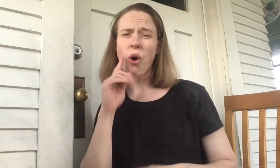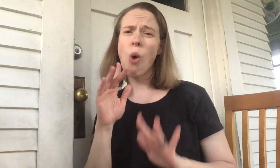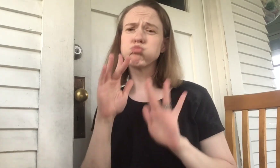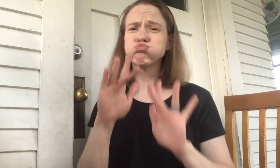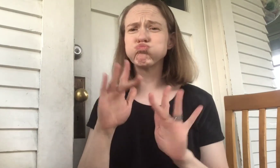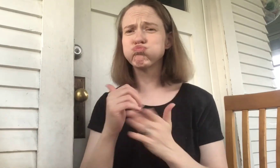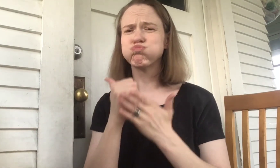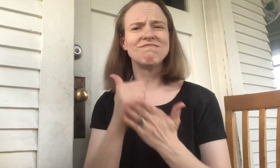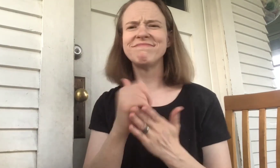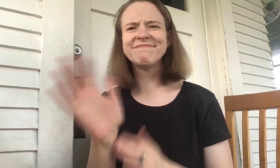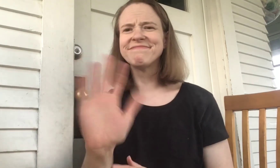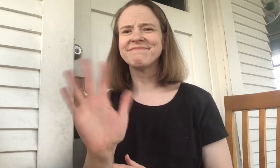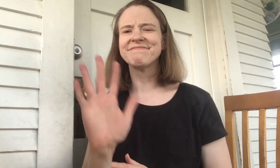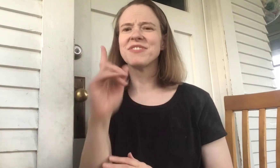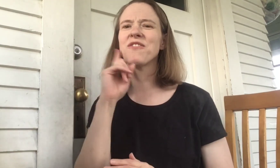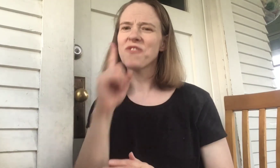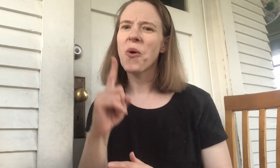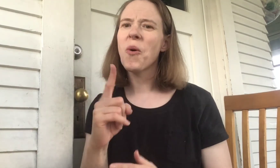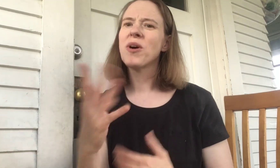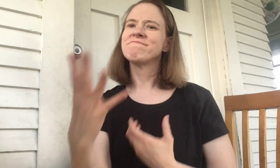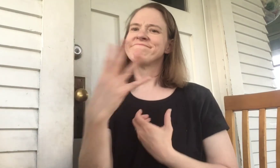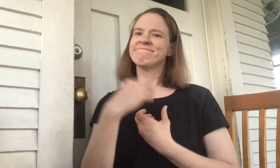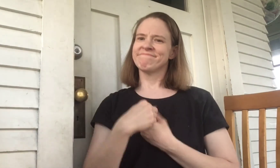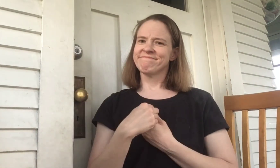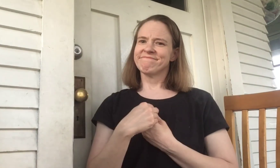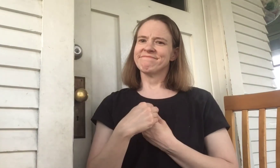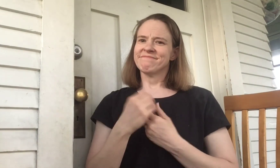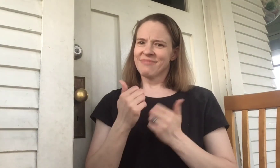deaf community. Not in, oh, poor you, let me help you, but for